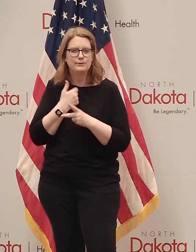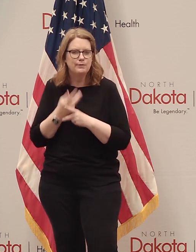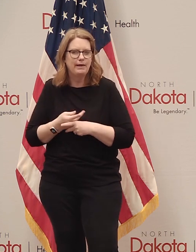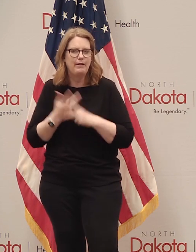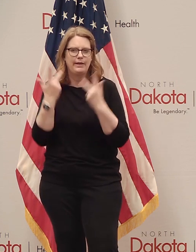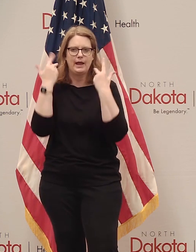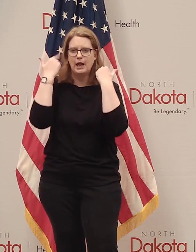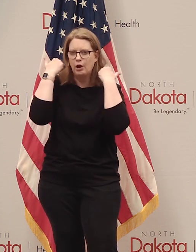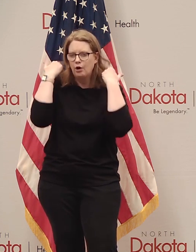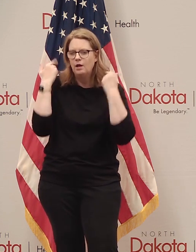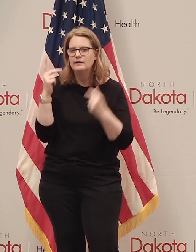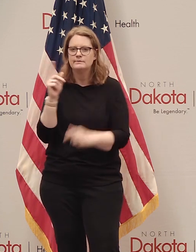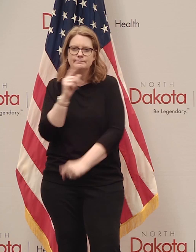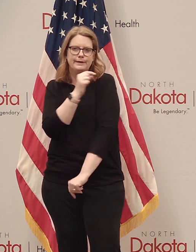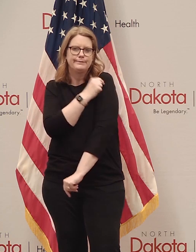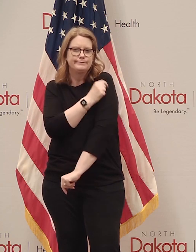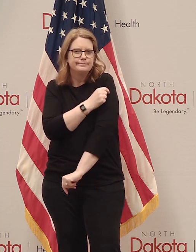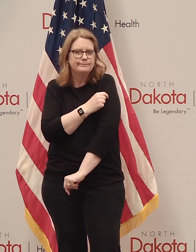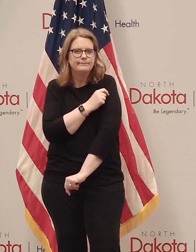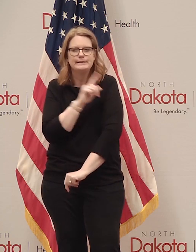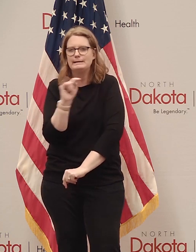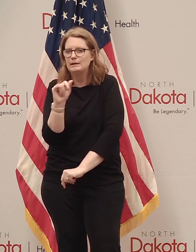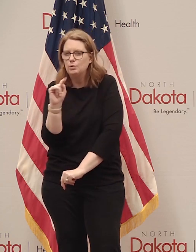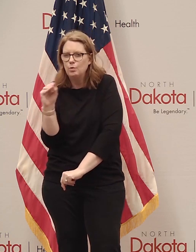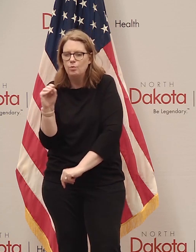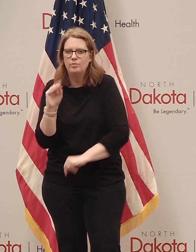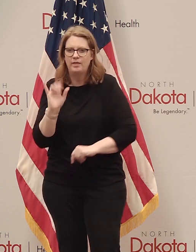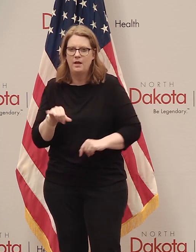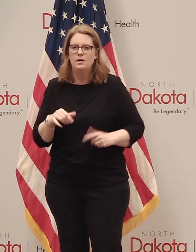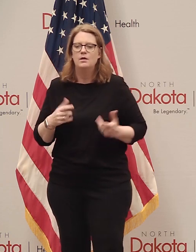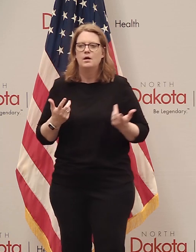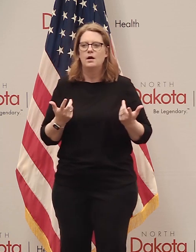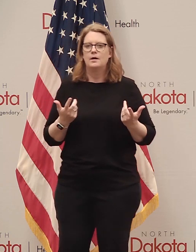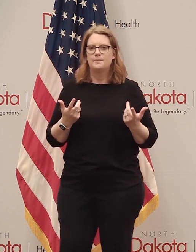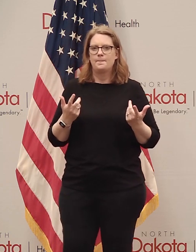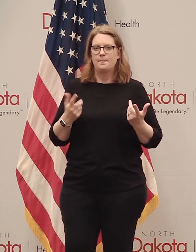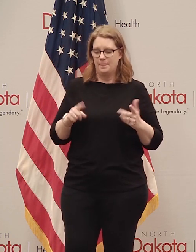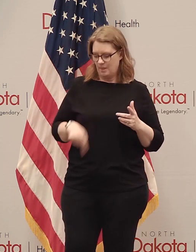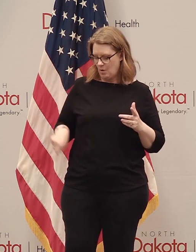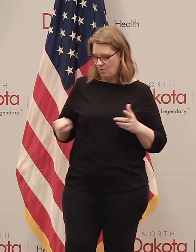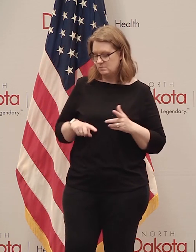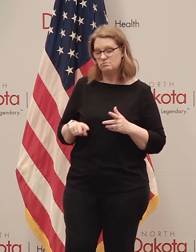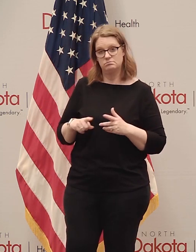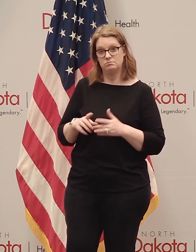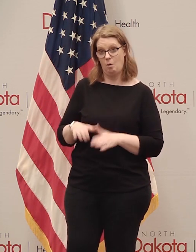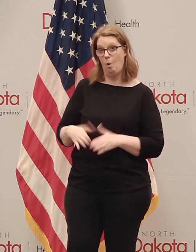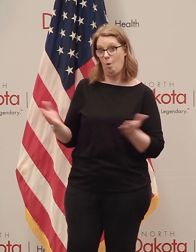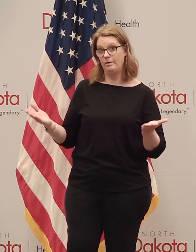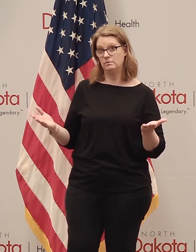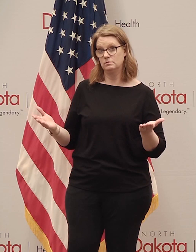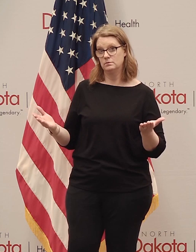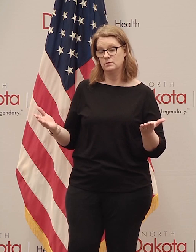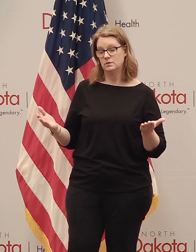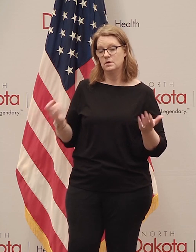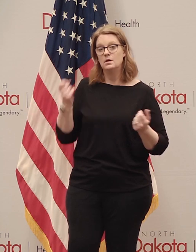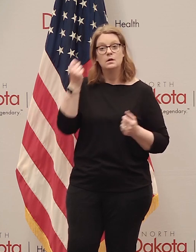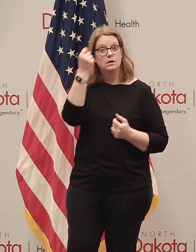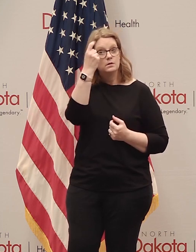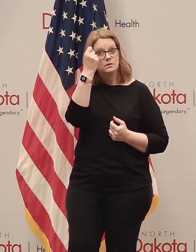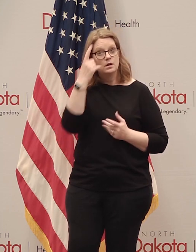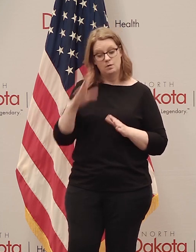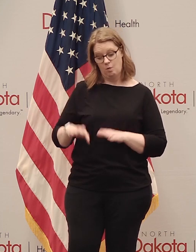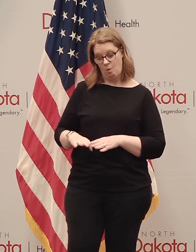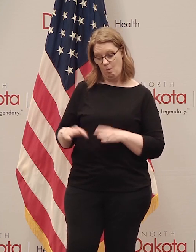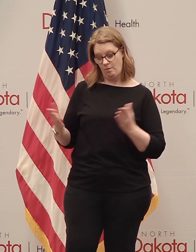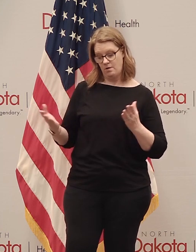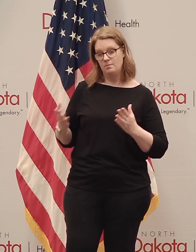other establishments. And those, again, we've opened those up. When we opened them up, the